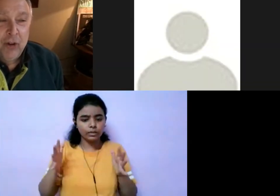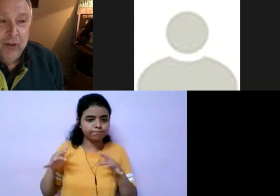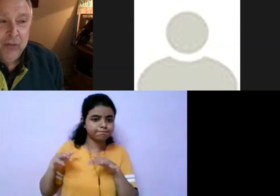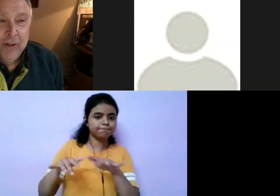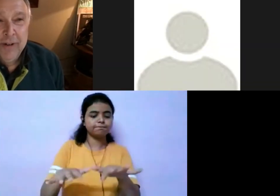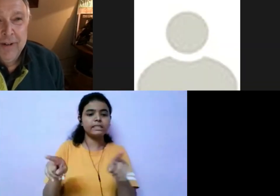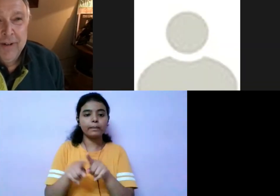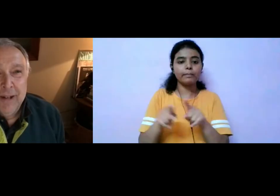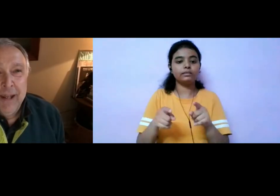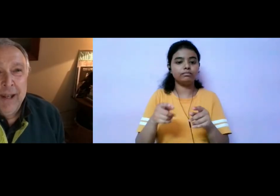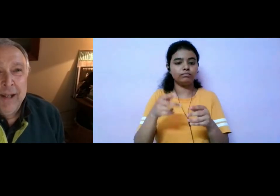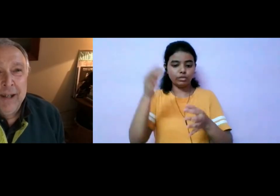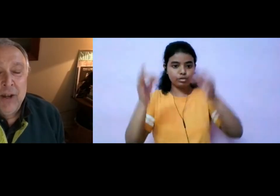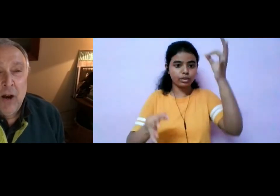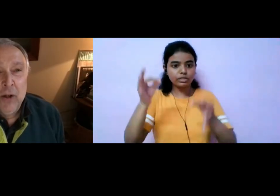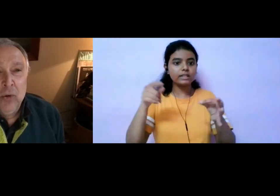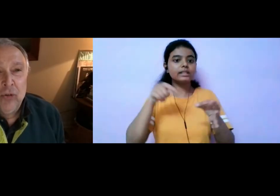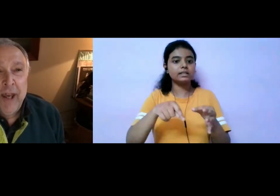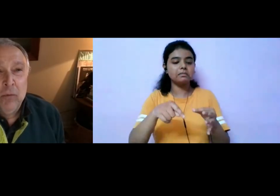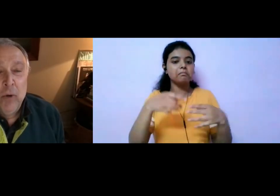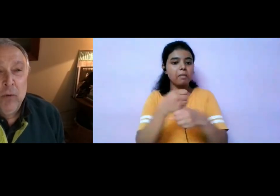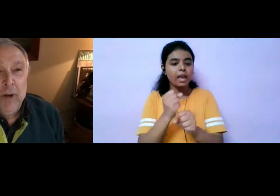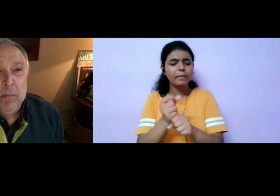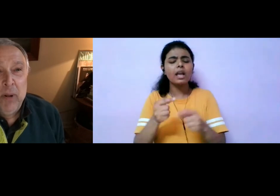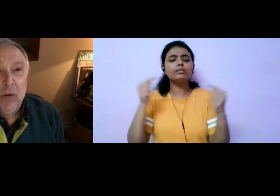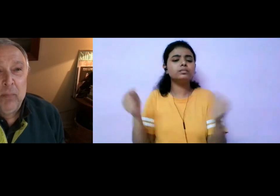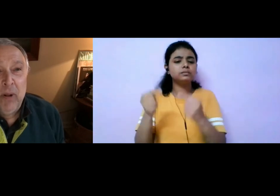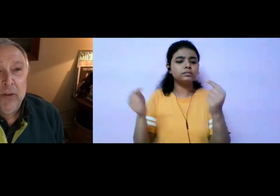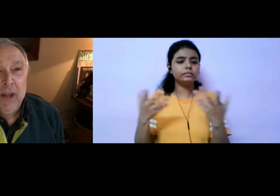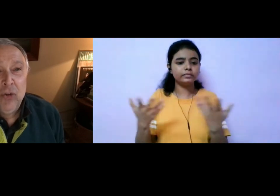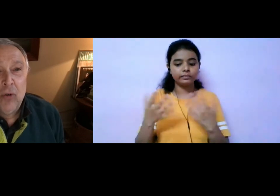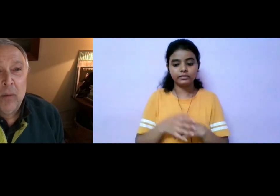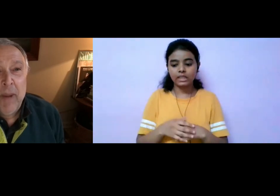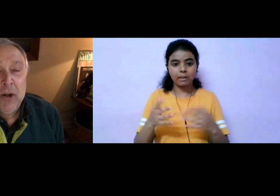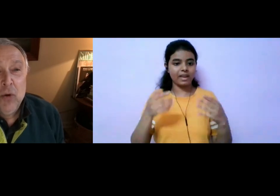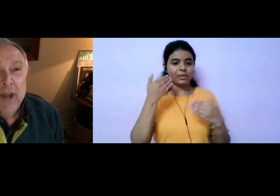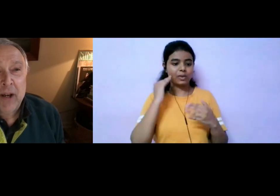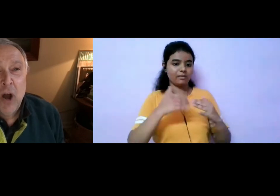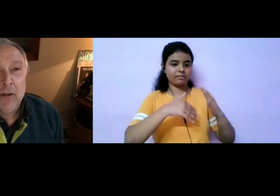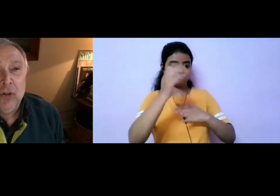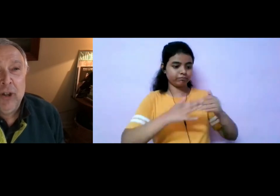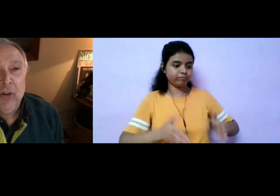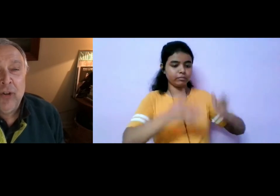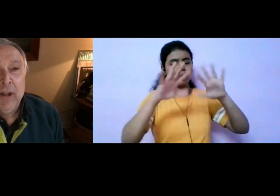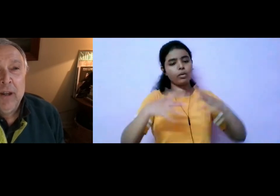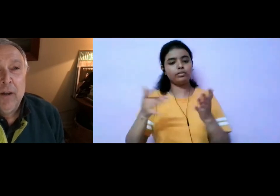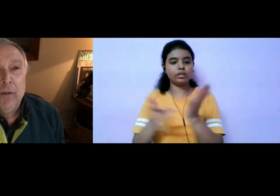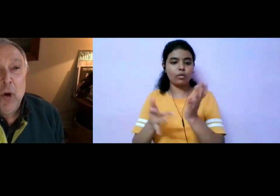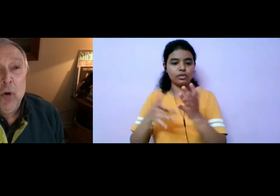design justice. And it argues that when we build buildings or make new